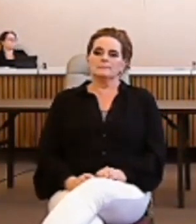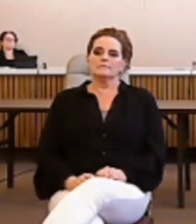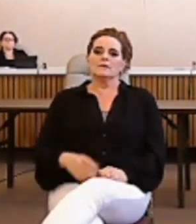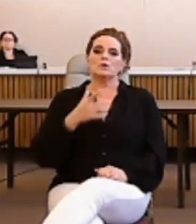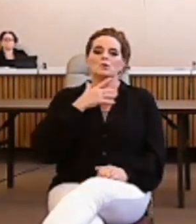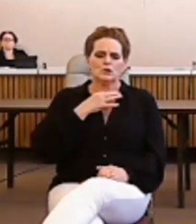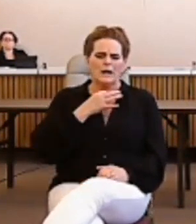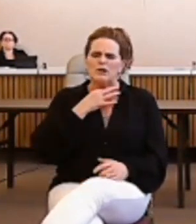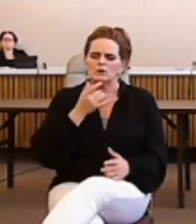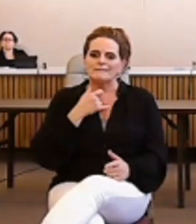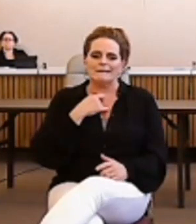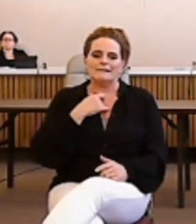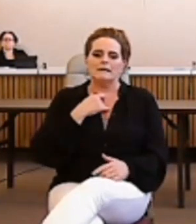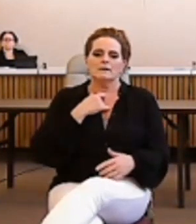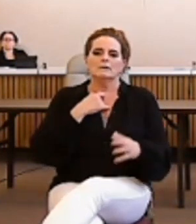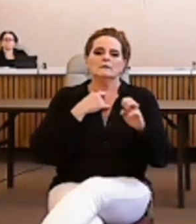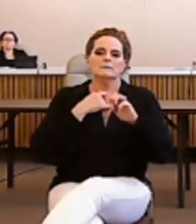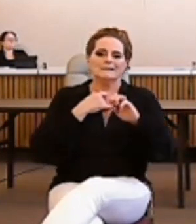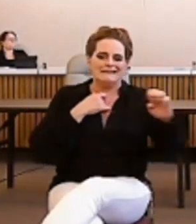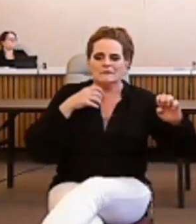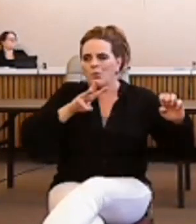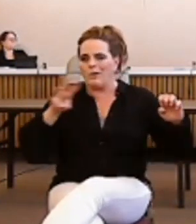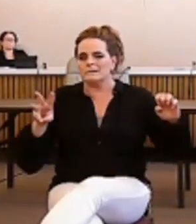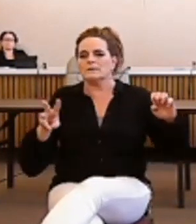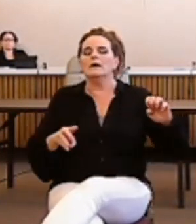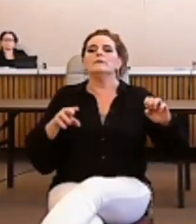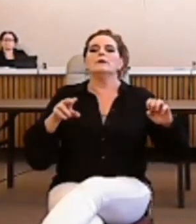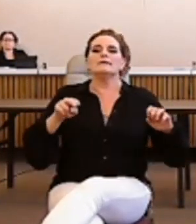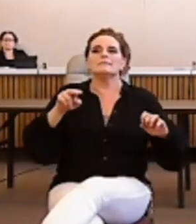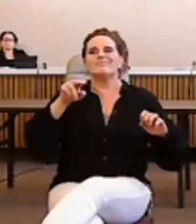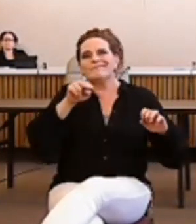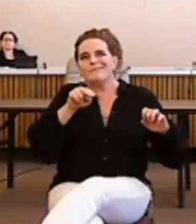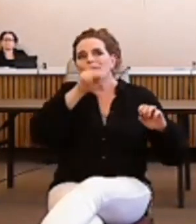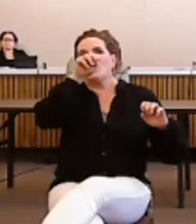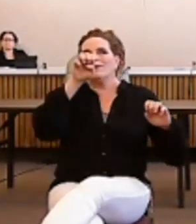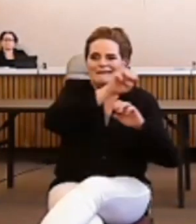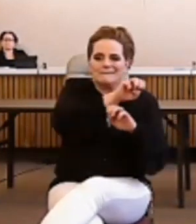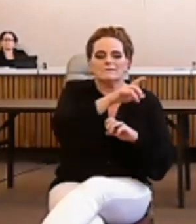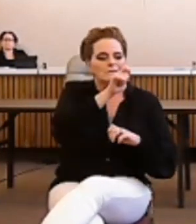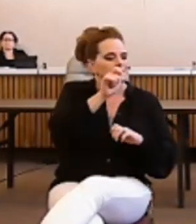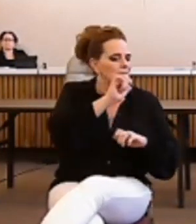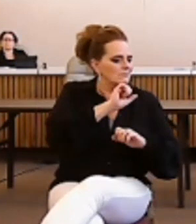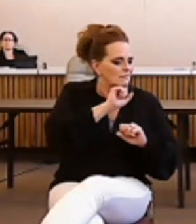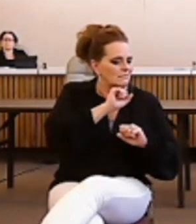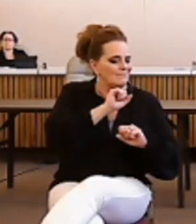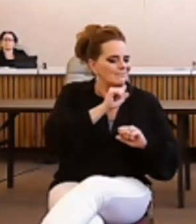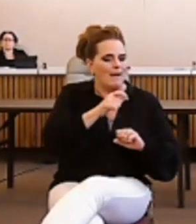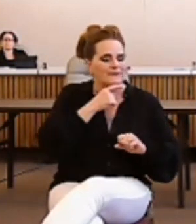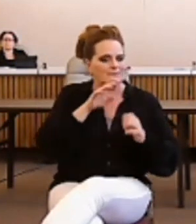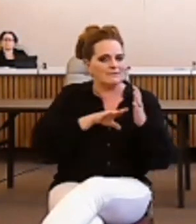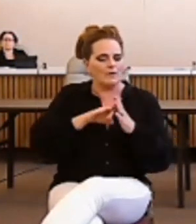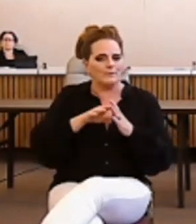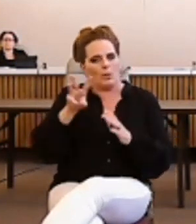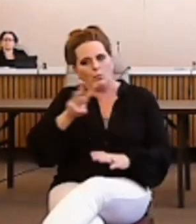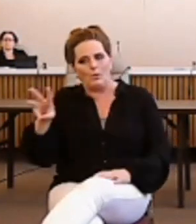It's on Hey, the east side. It's only on the northeast portion. There is none of this is being developed on the west side of Middle